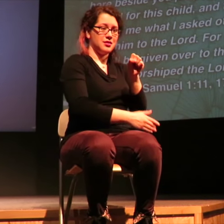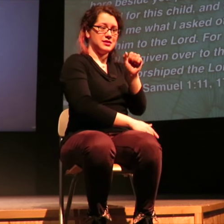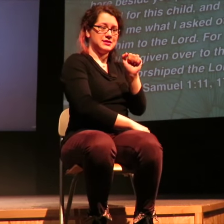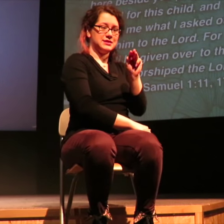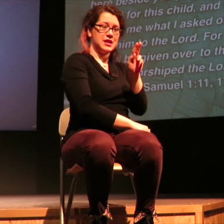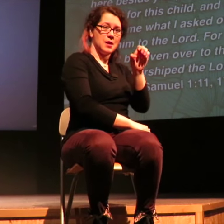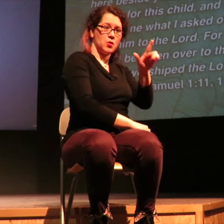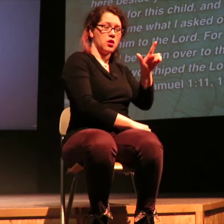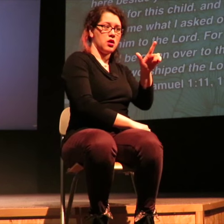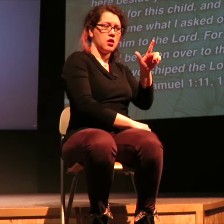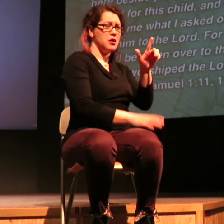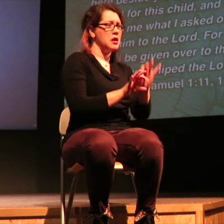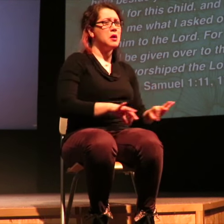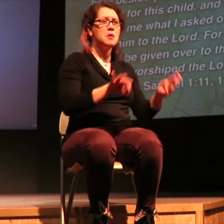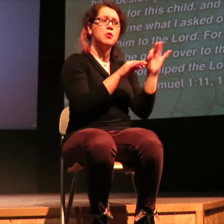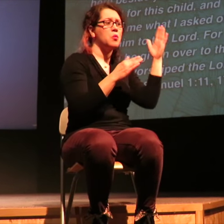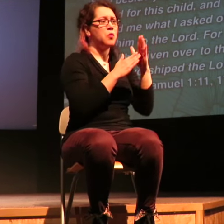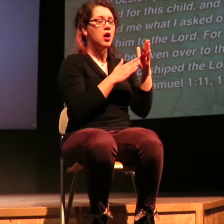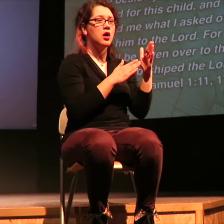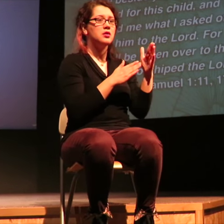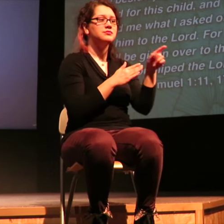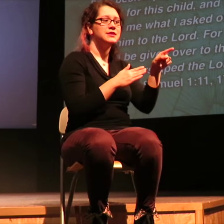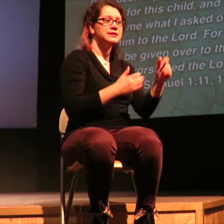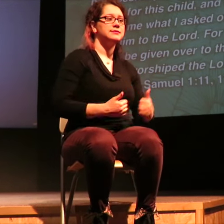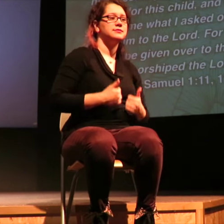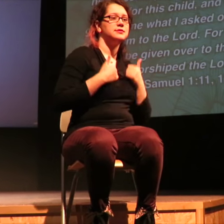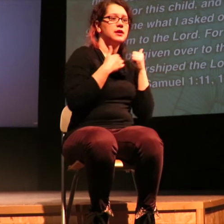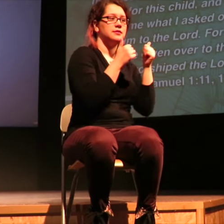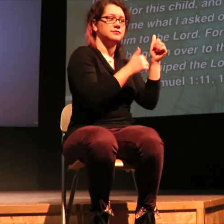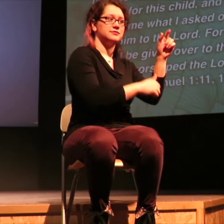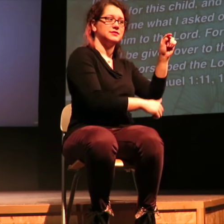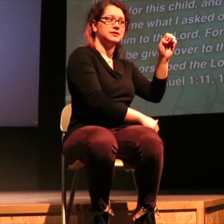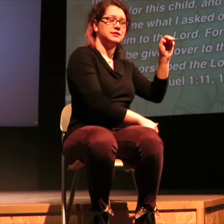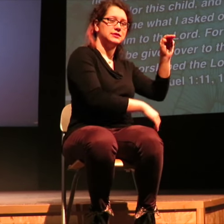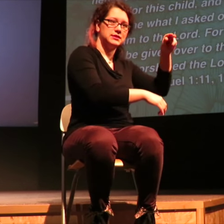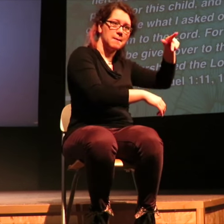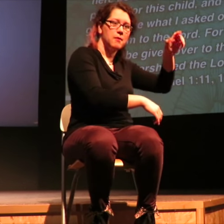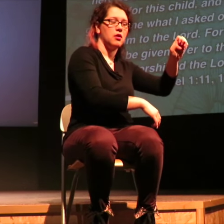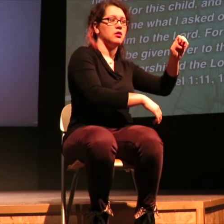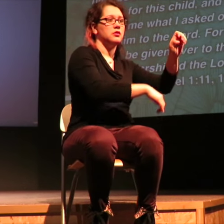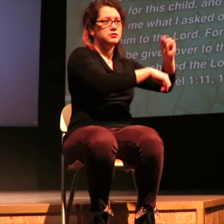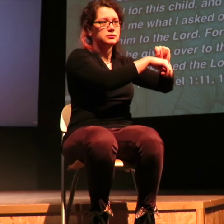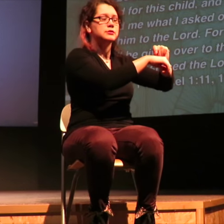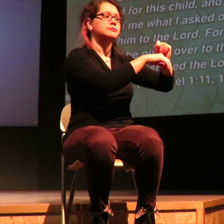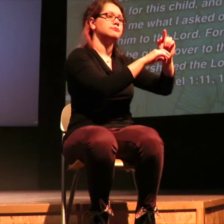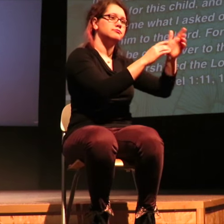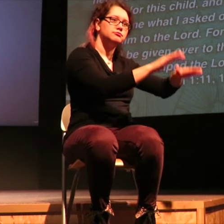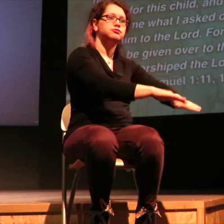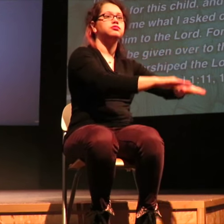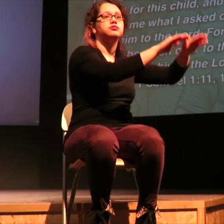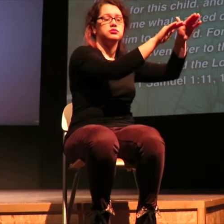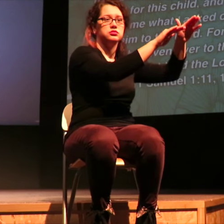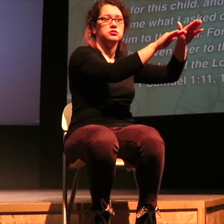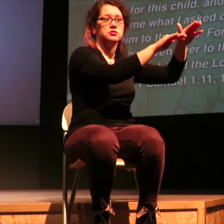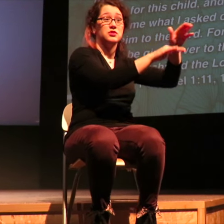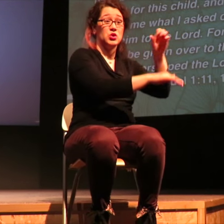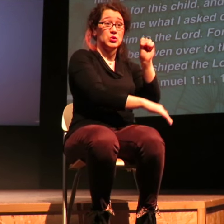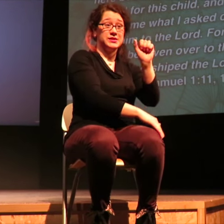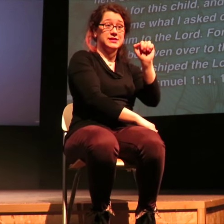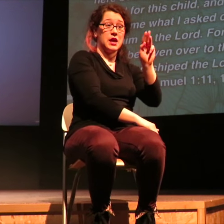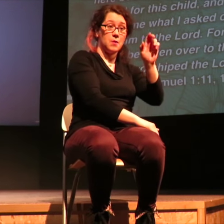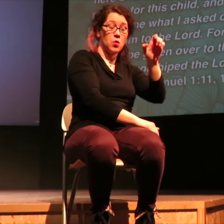raised with Eli in the temple. And what we see later is that Samuel becomes a priest. And Brian next week is going to talk